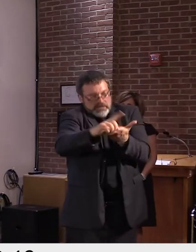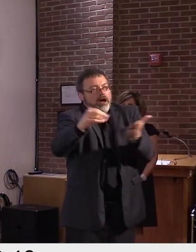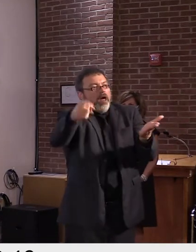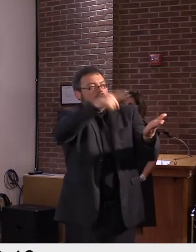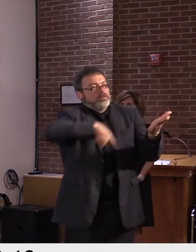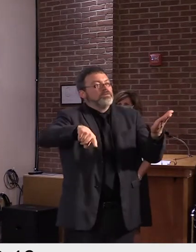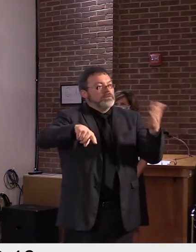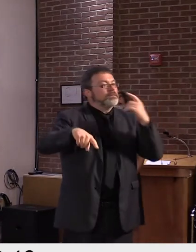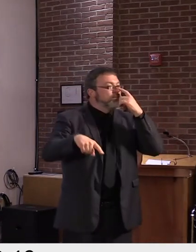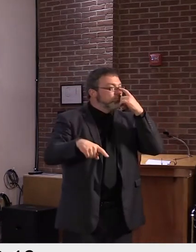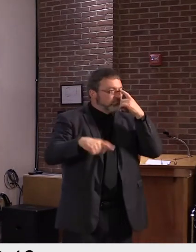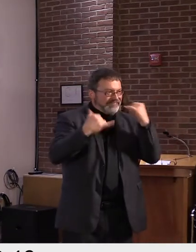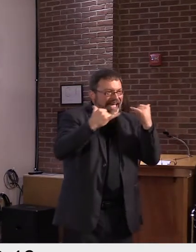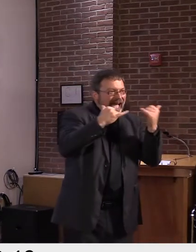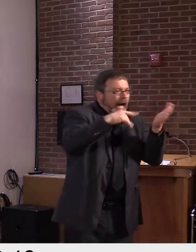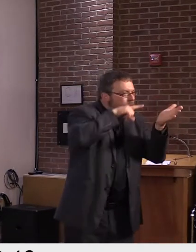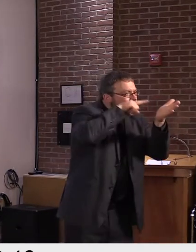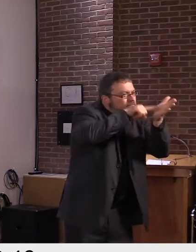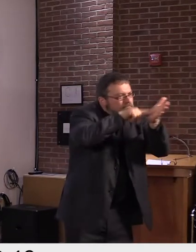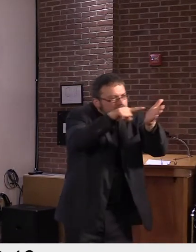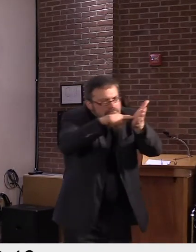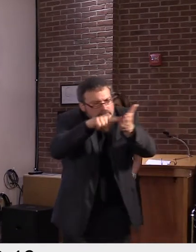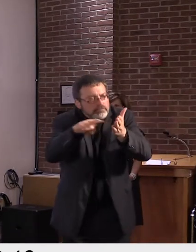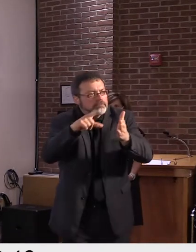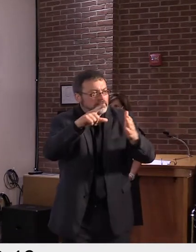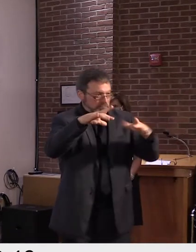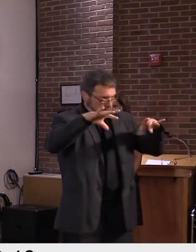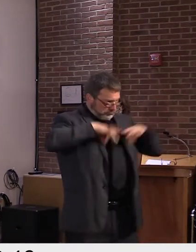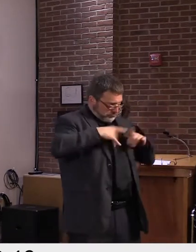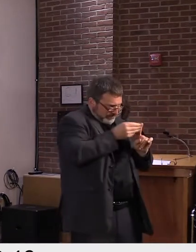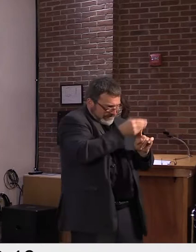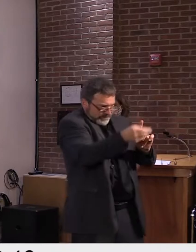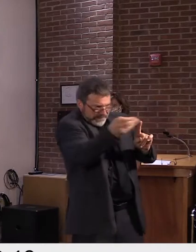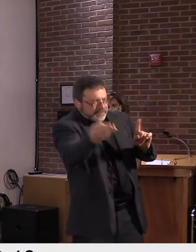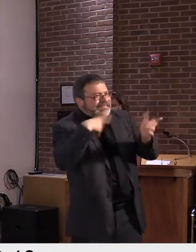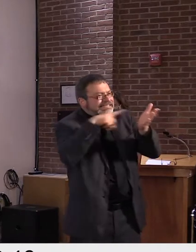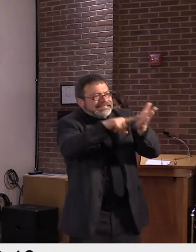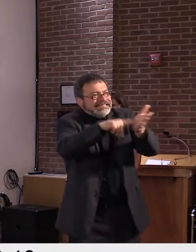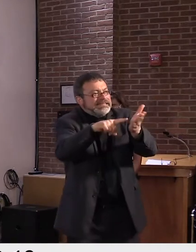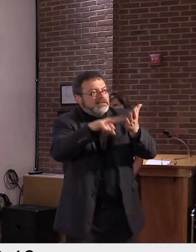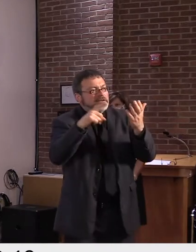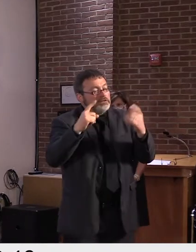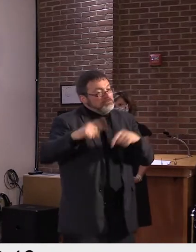early and ongoing, and I do not have further details to share at this time.